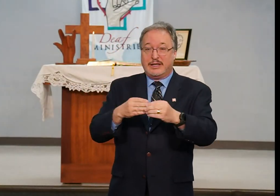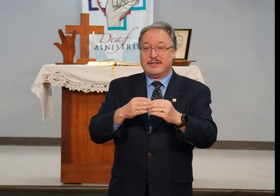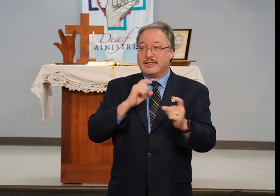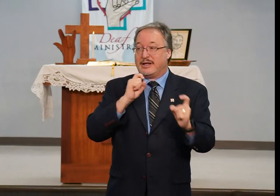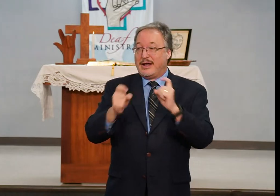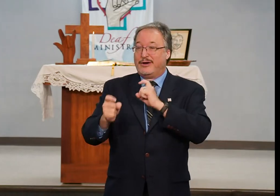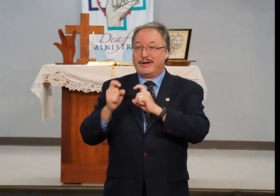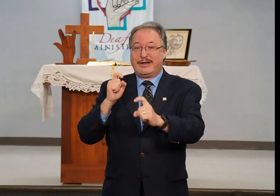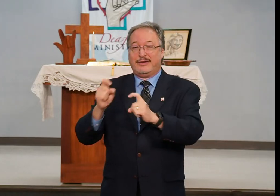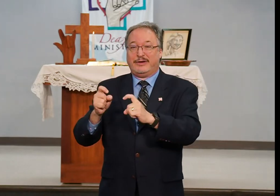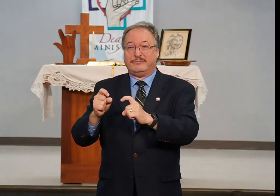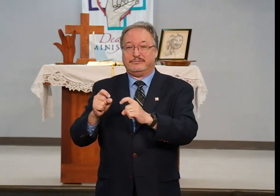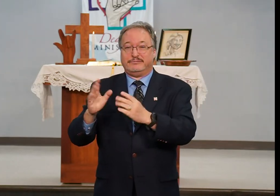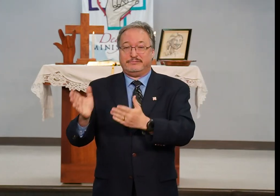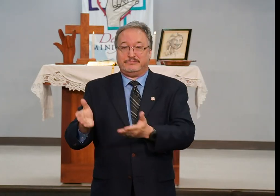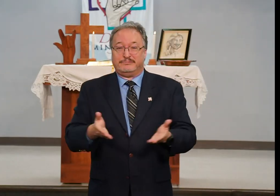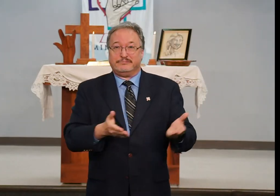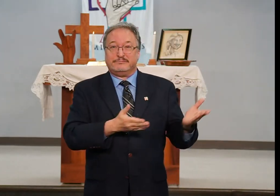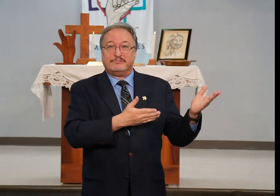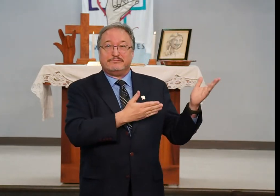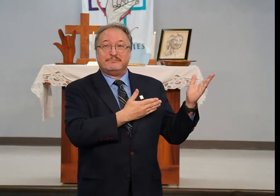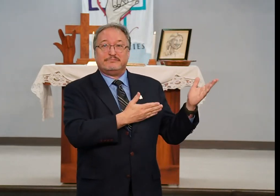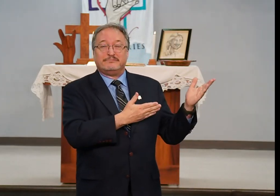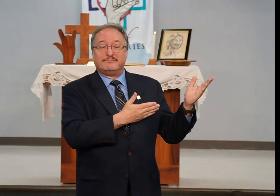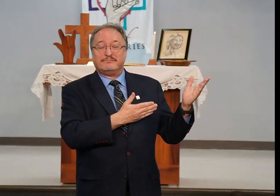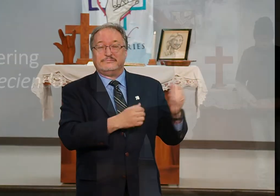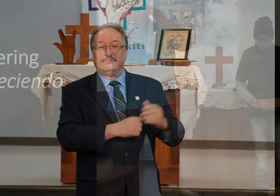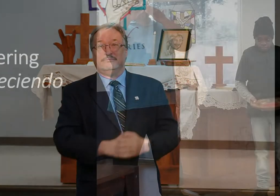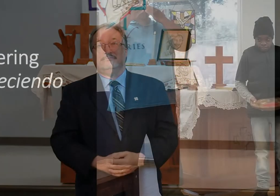I'm going to ask Naomi to come and lead us in our giving.